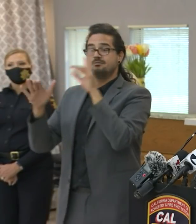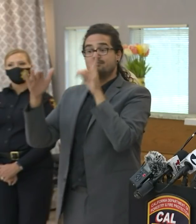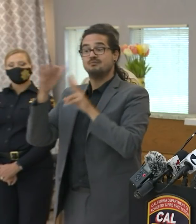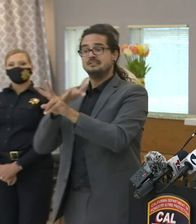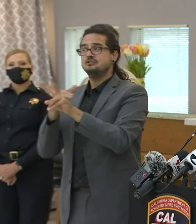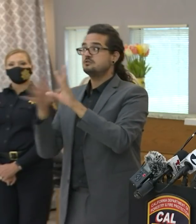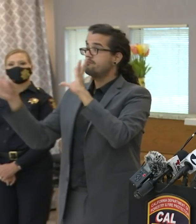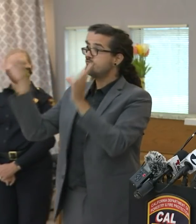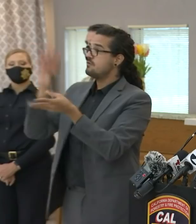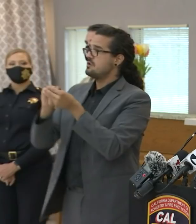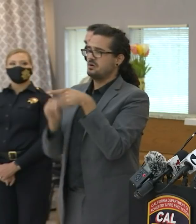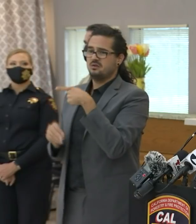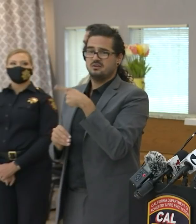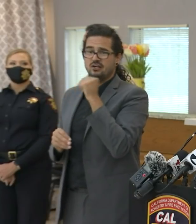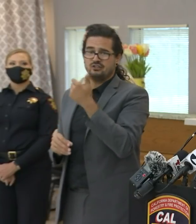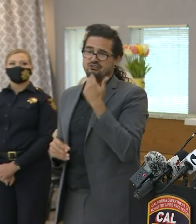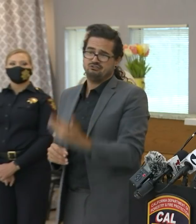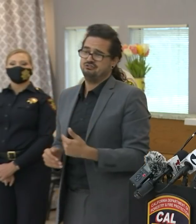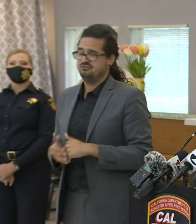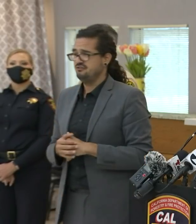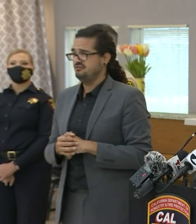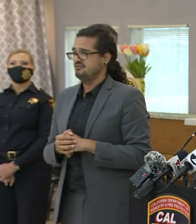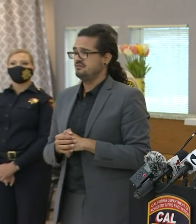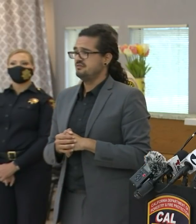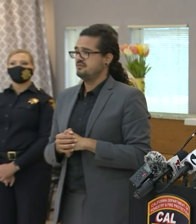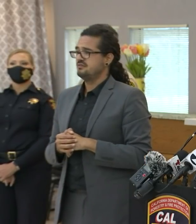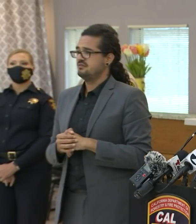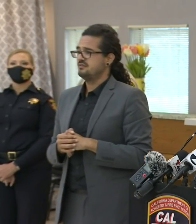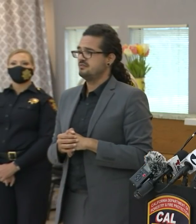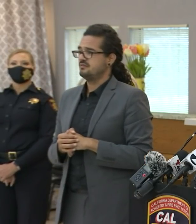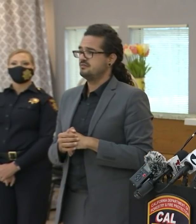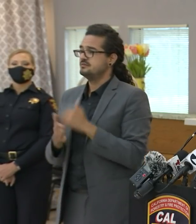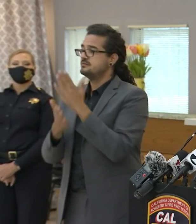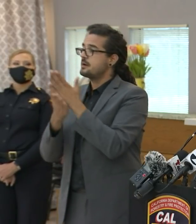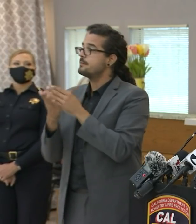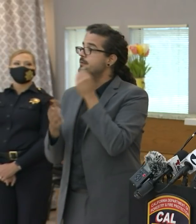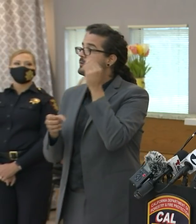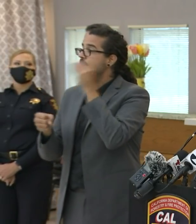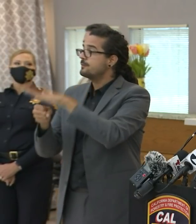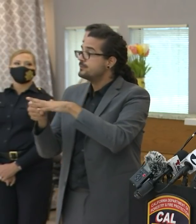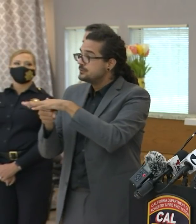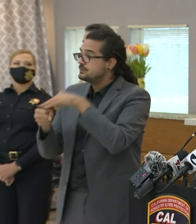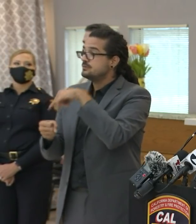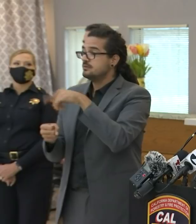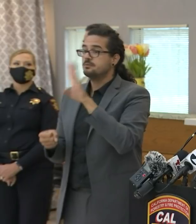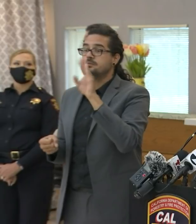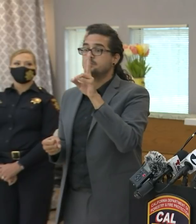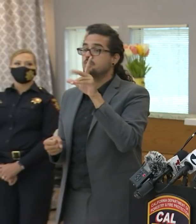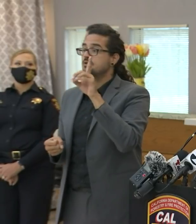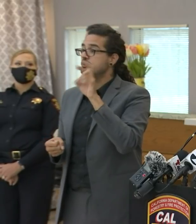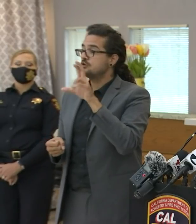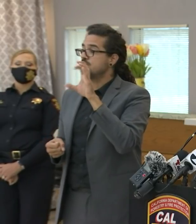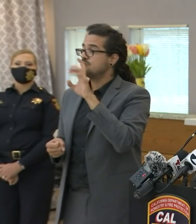us move it away from those certain communities. And Boulder Creek is one of those communities that protects. So